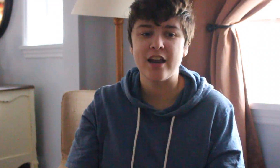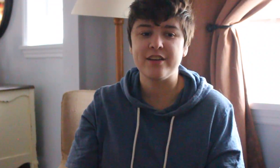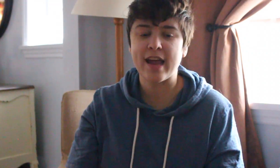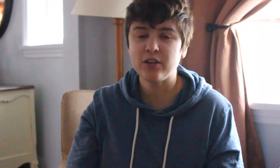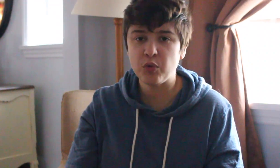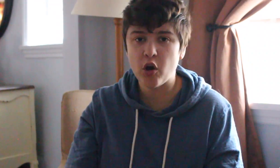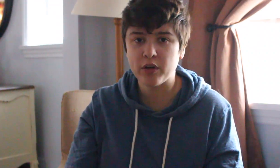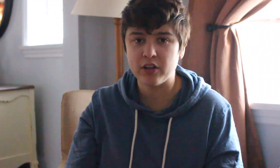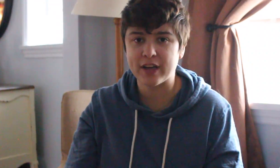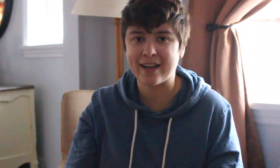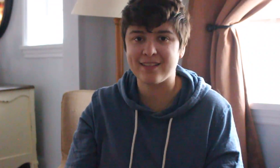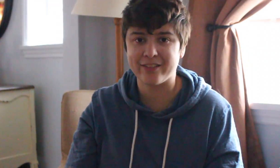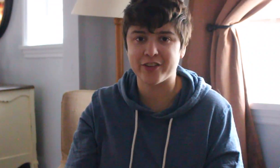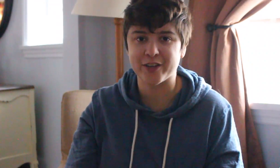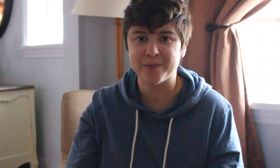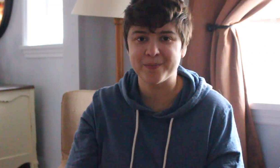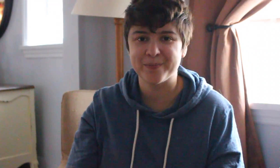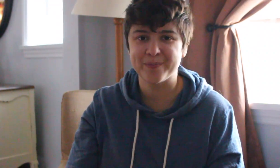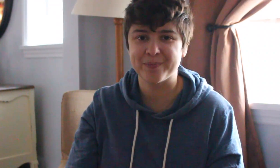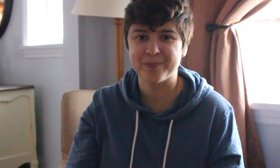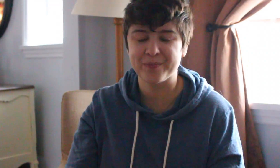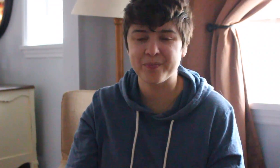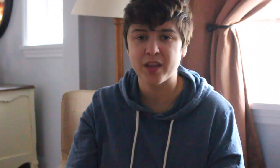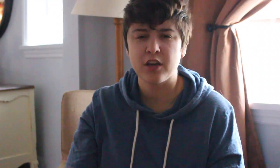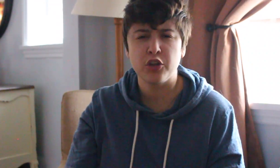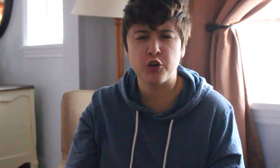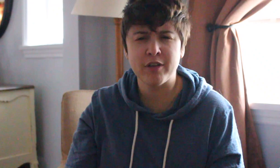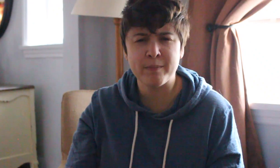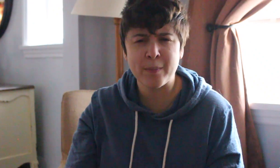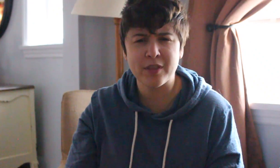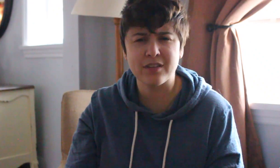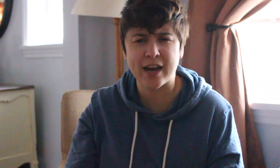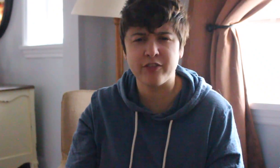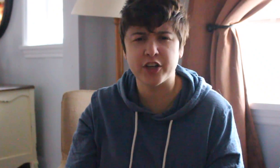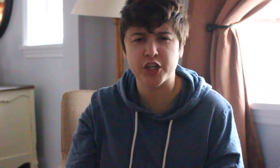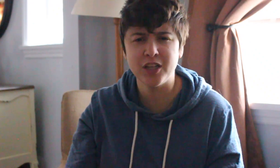Next we're going to look at sister. Do you remember the sign for girl?